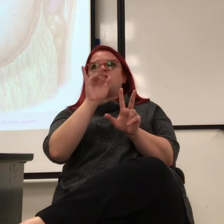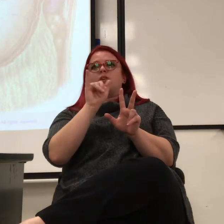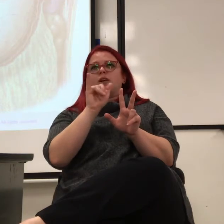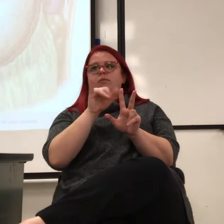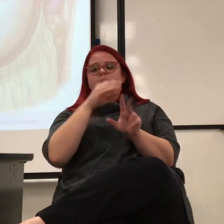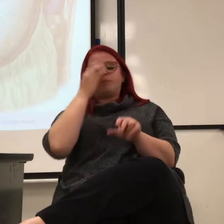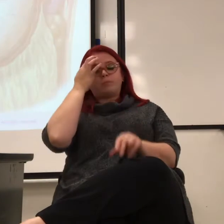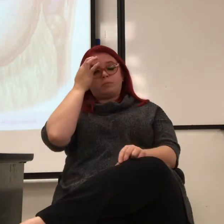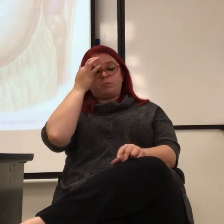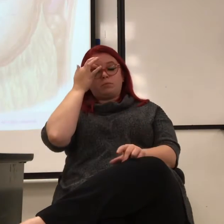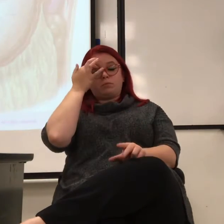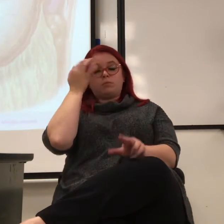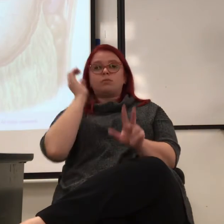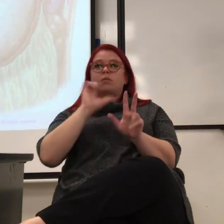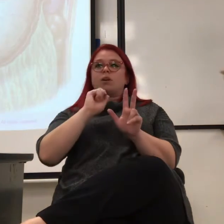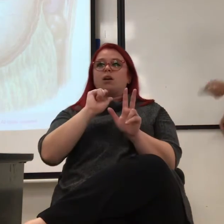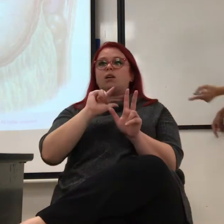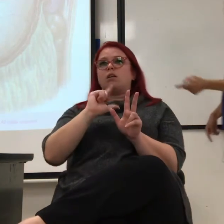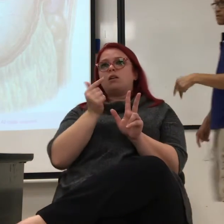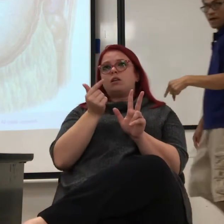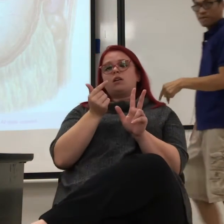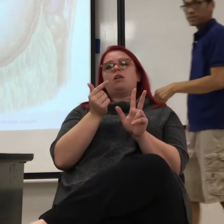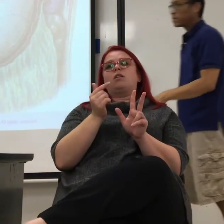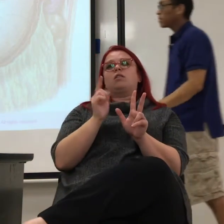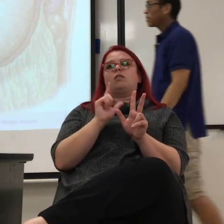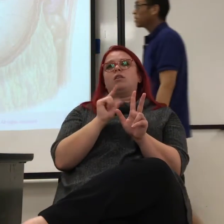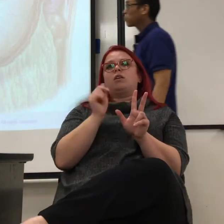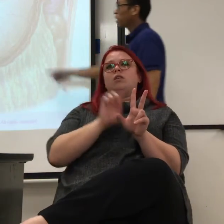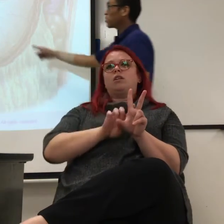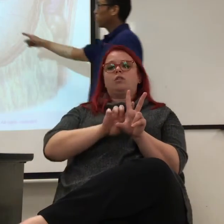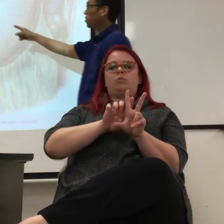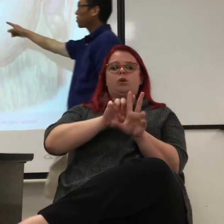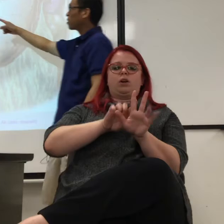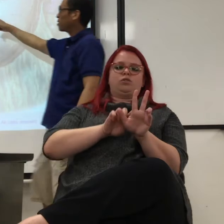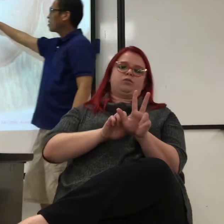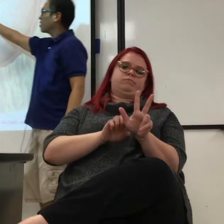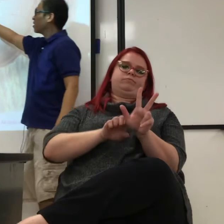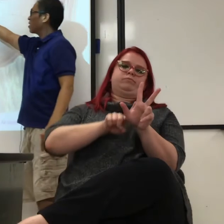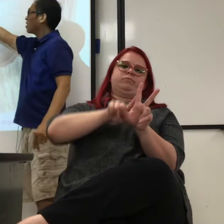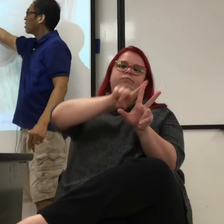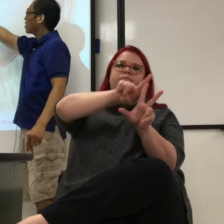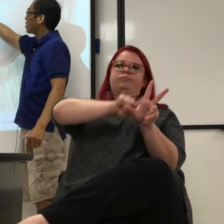Another branch going up and off to the left, this branch here,